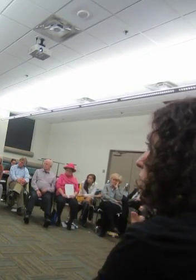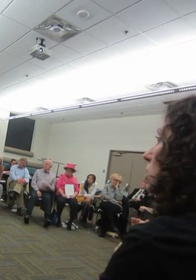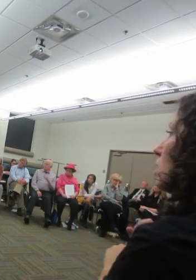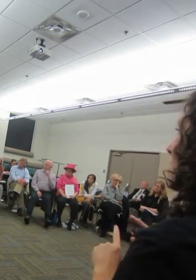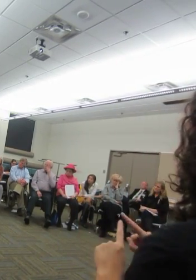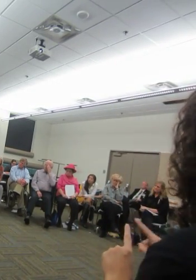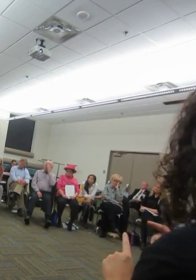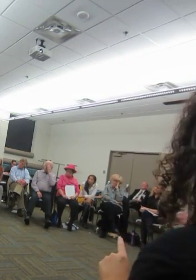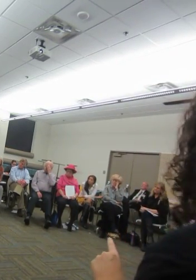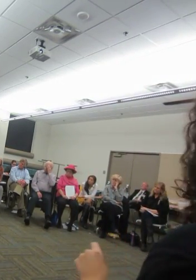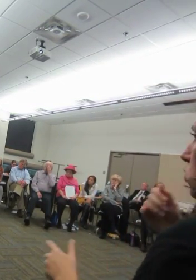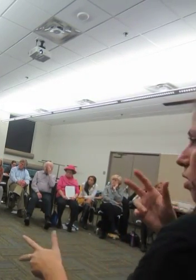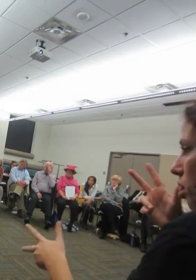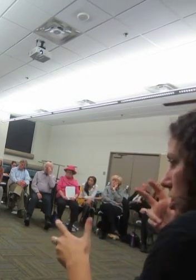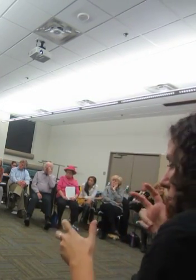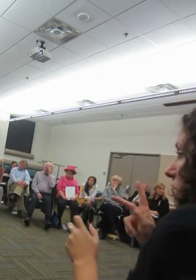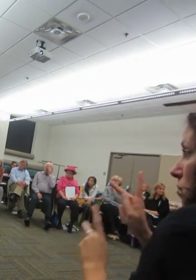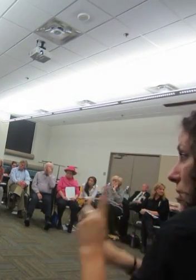are living